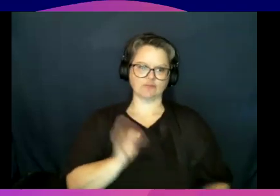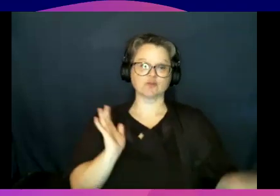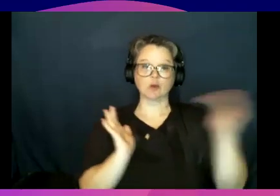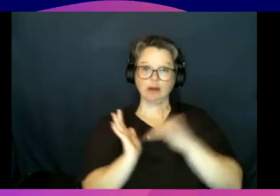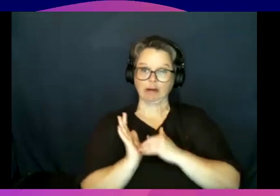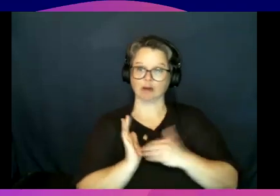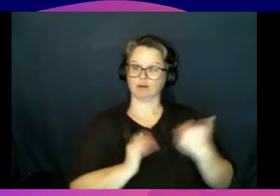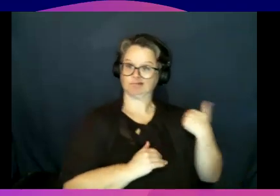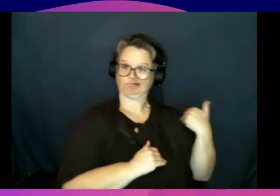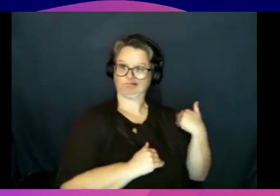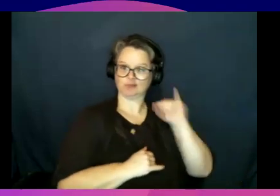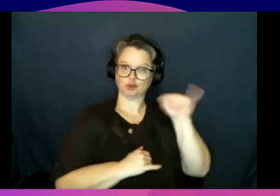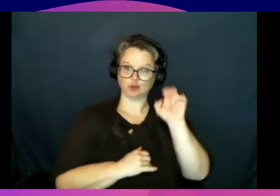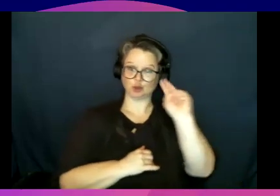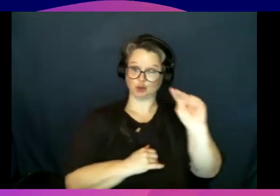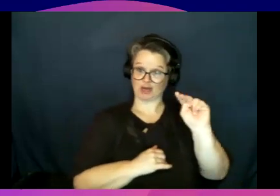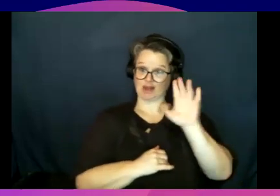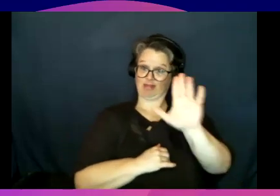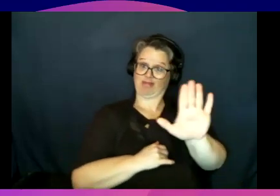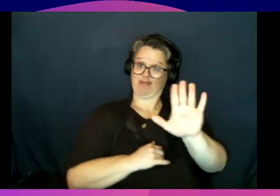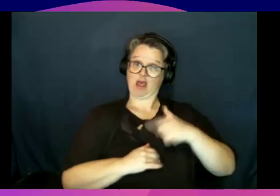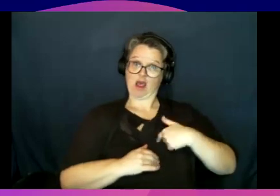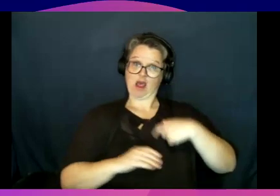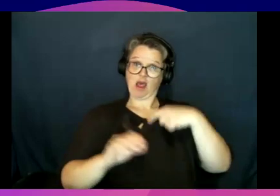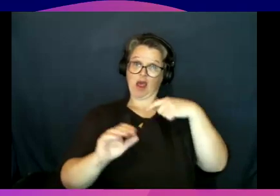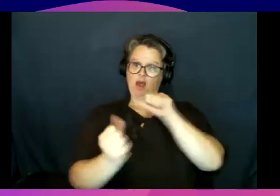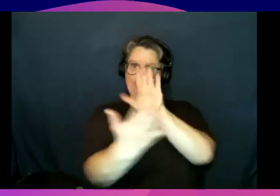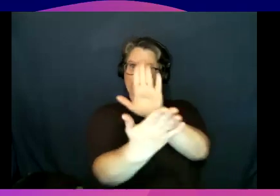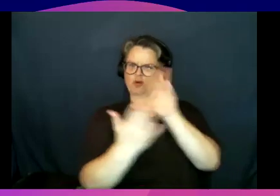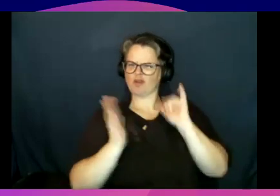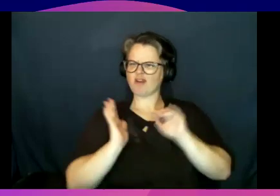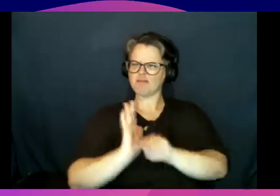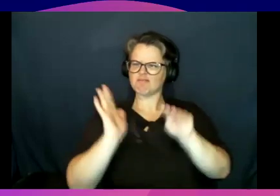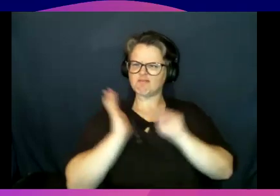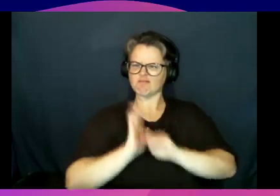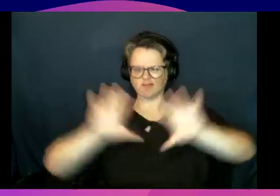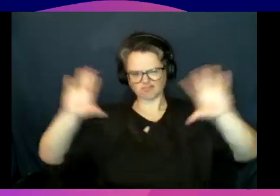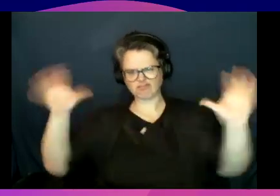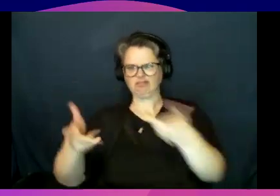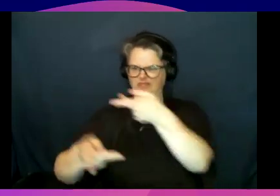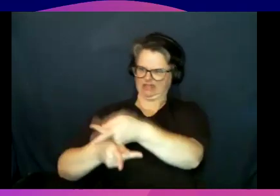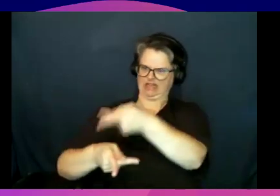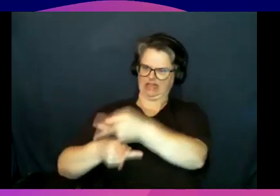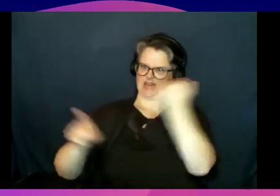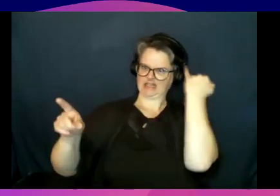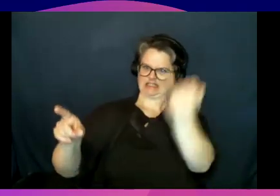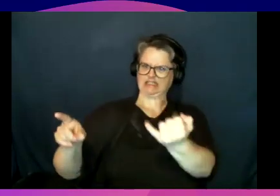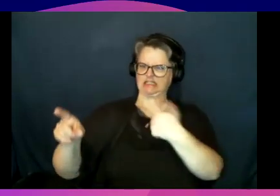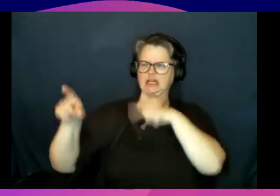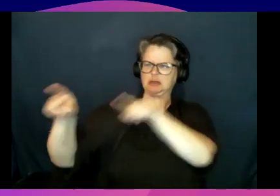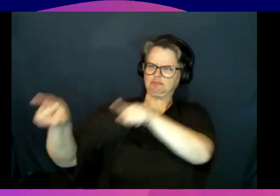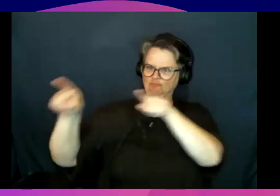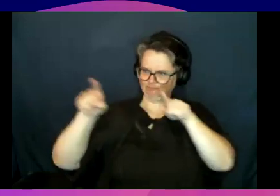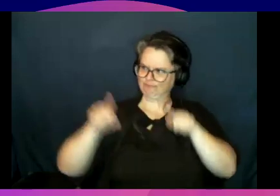her organization with some of our key findings, which is really nice to see how research and actual practical